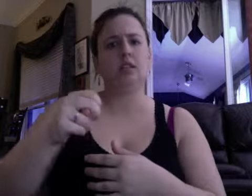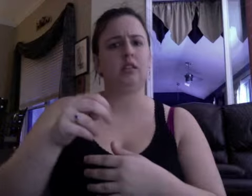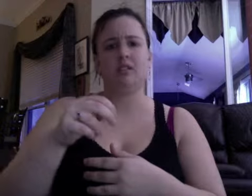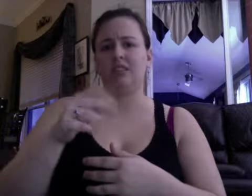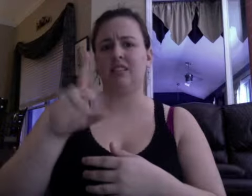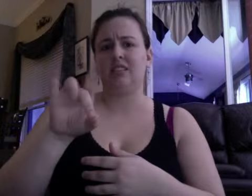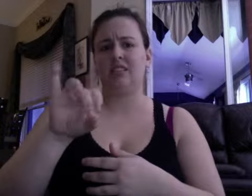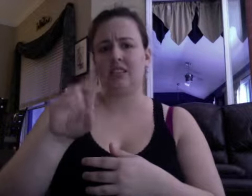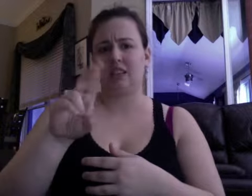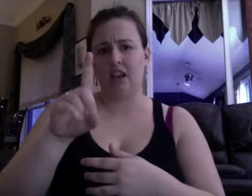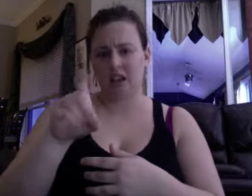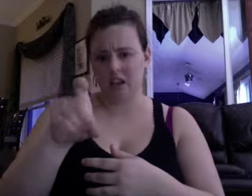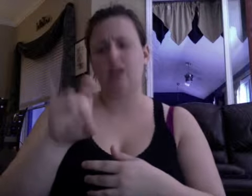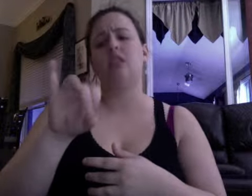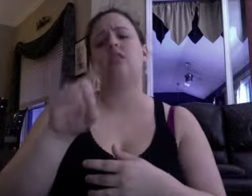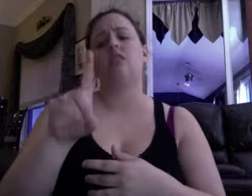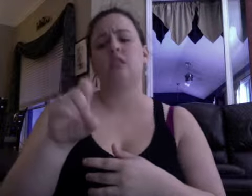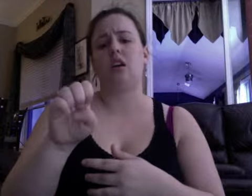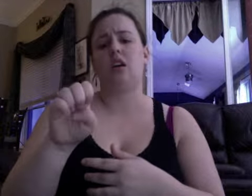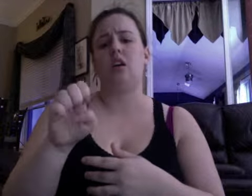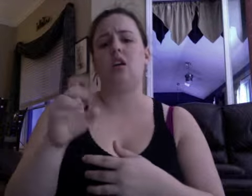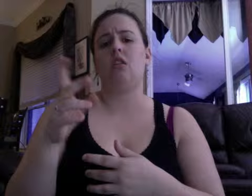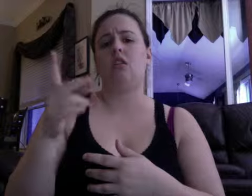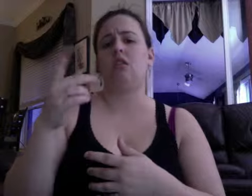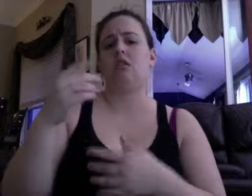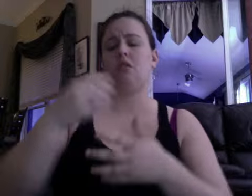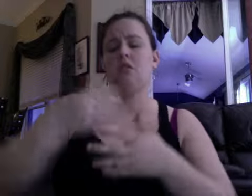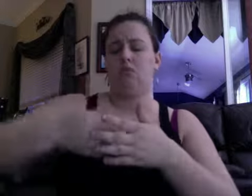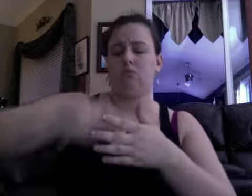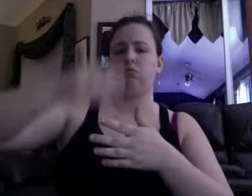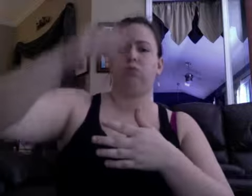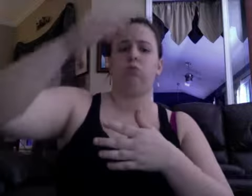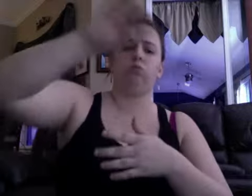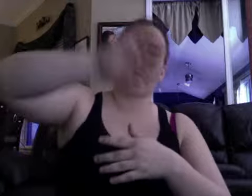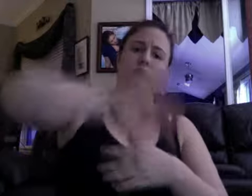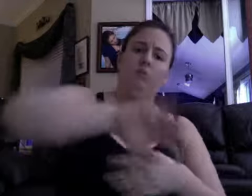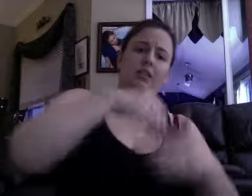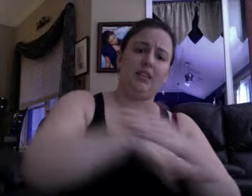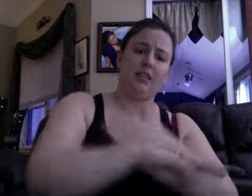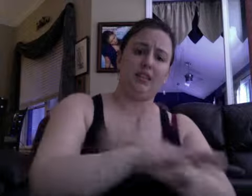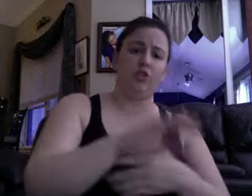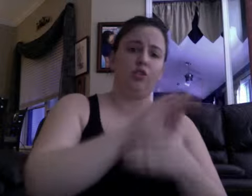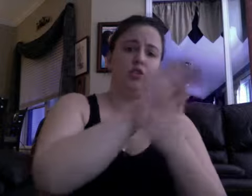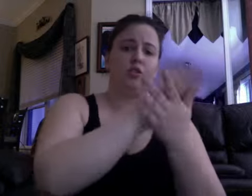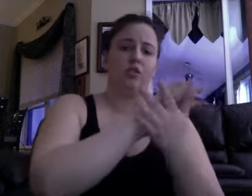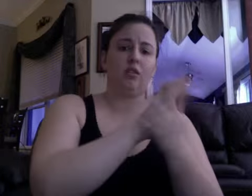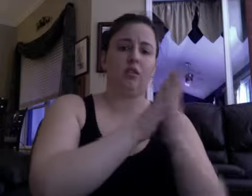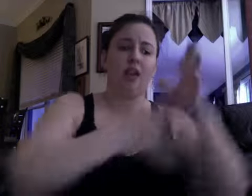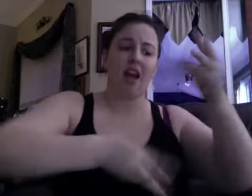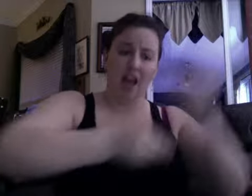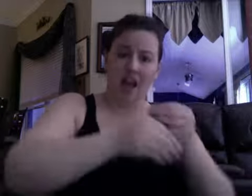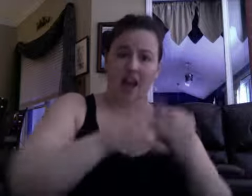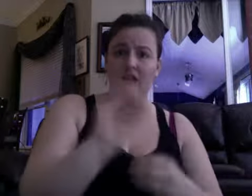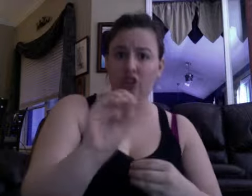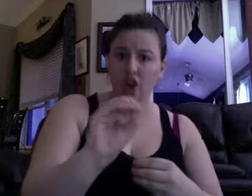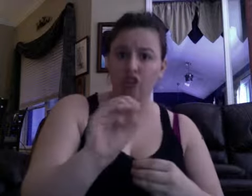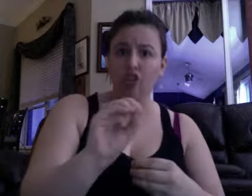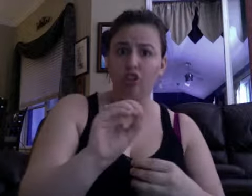has oxygen in it isn't mixed with the blood that has carbon dioxide in it. So they keep the blood